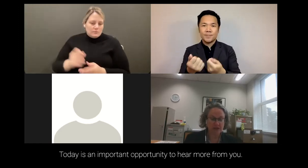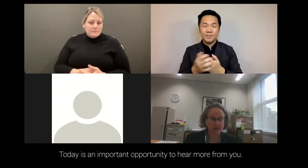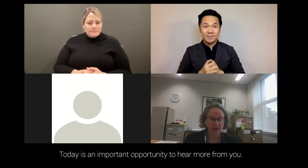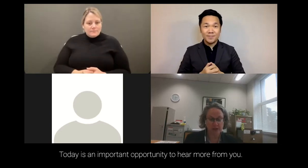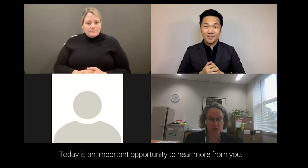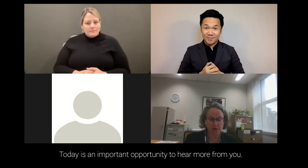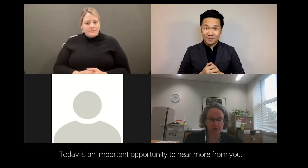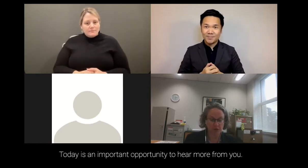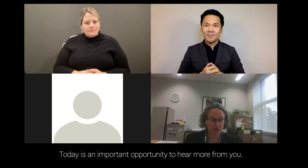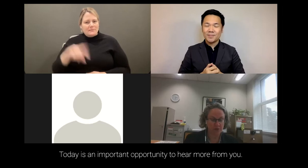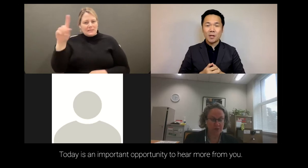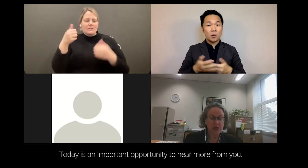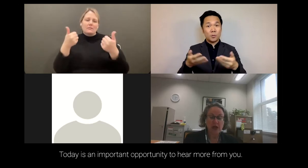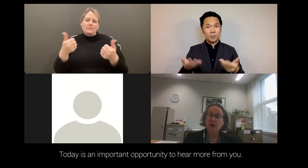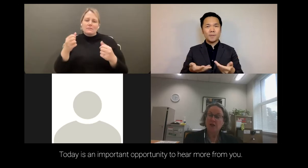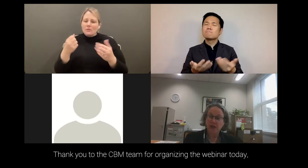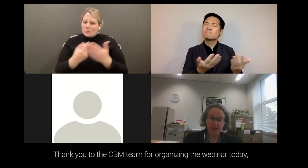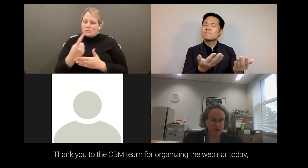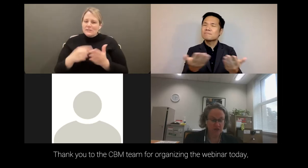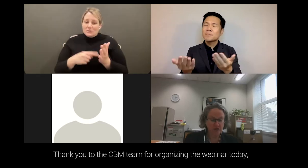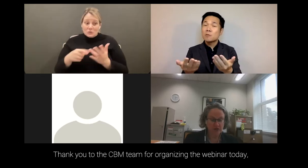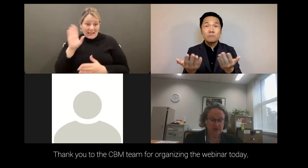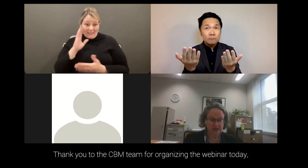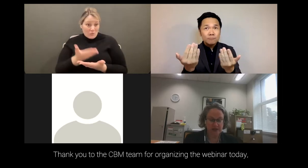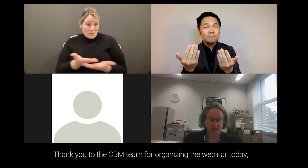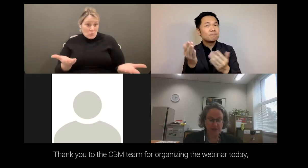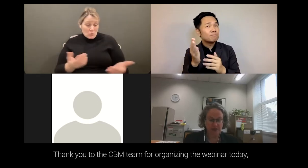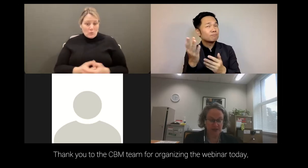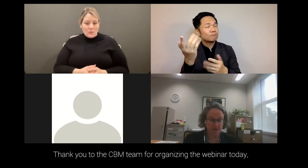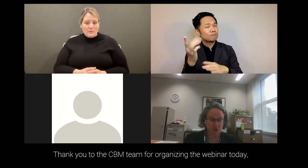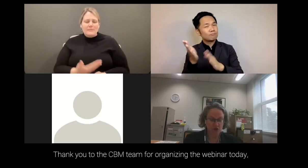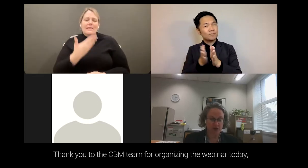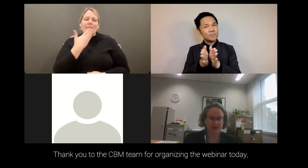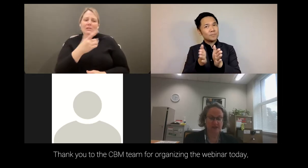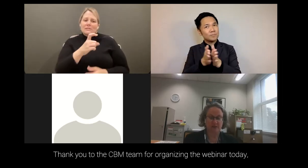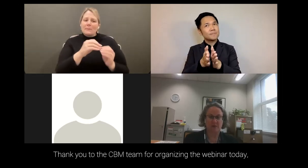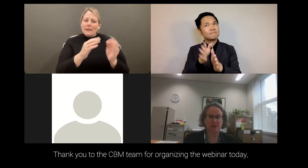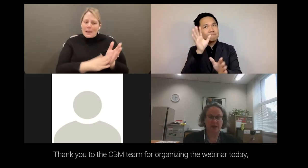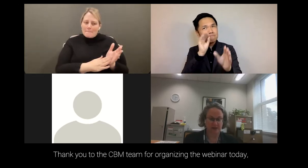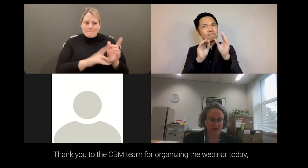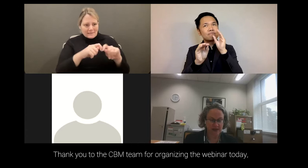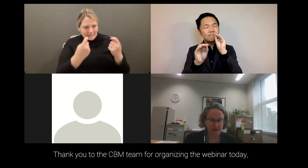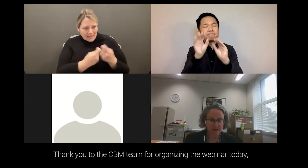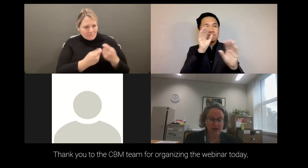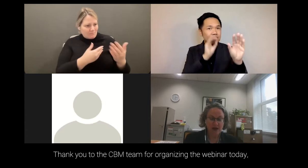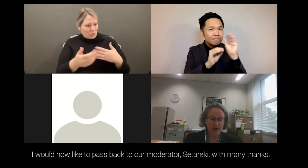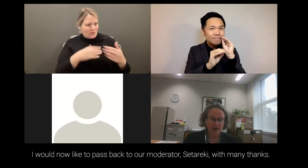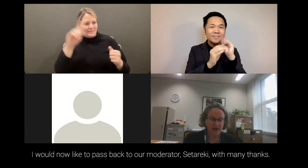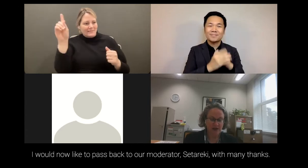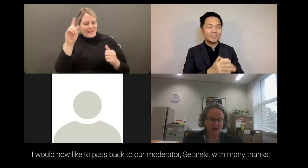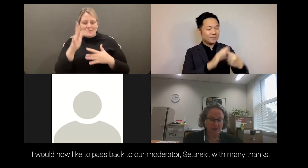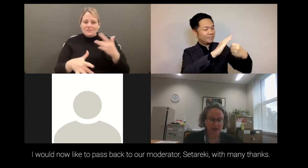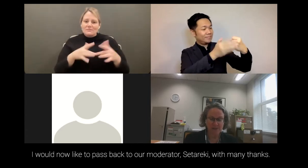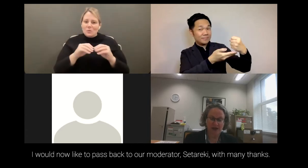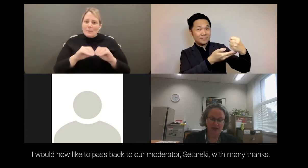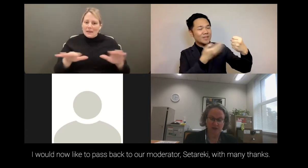opportunity to hear more from you. Thank you to the CBM team for organising the webinar today. I'd now